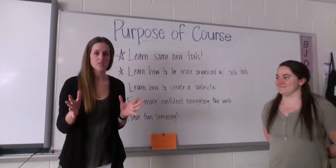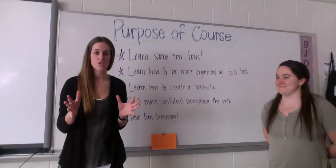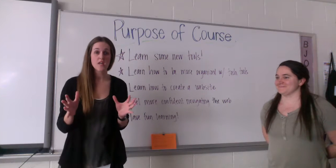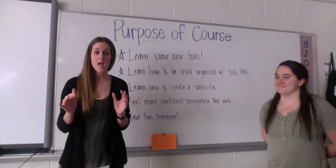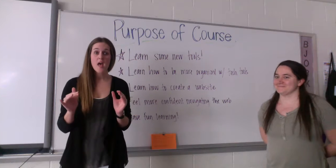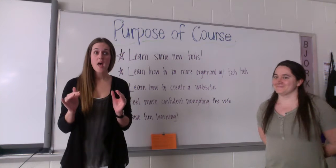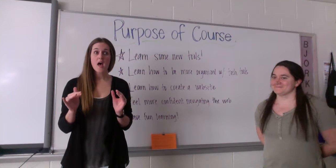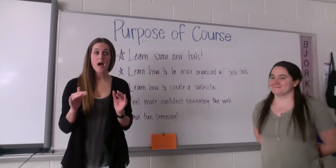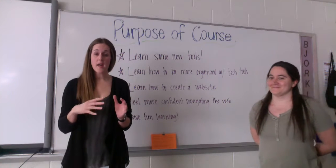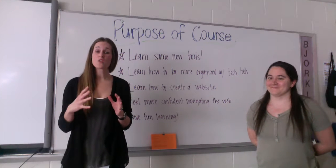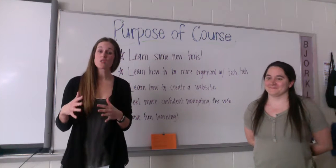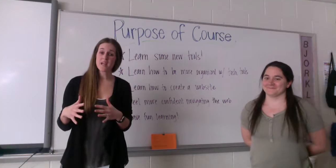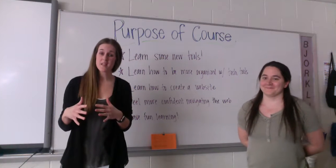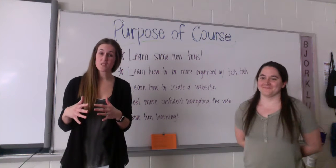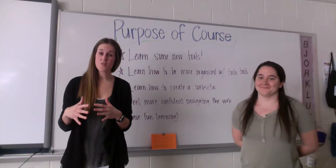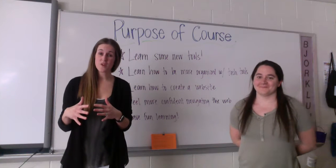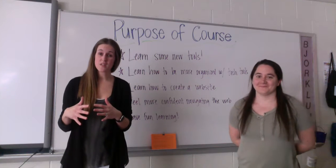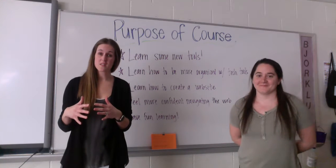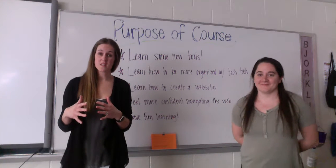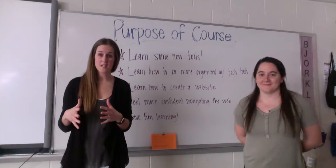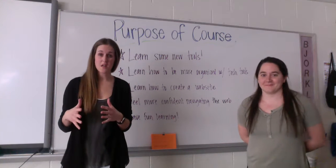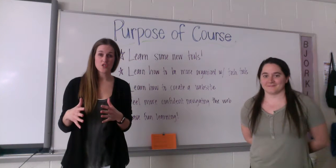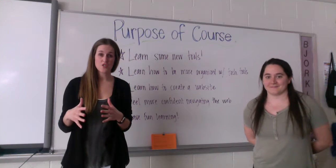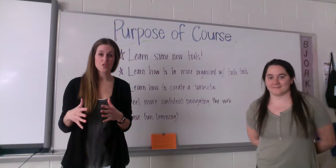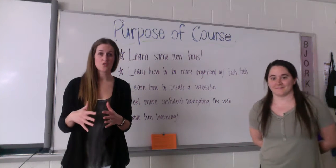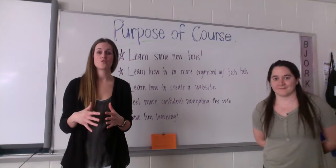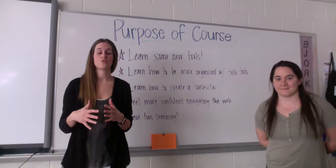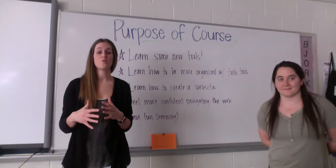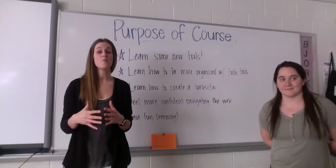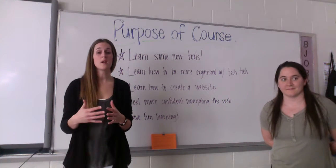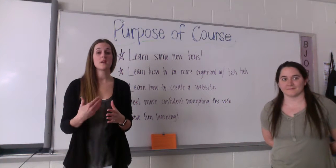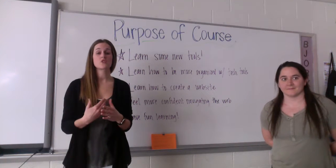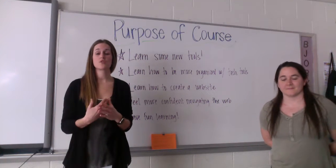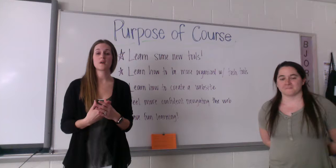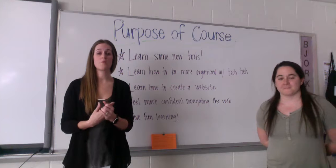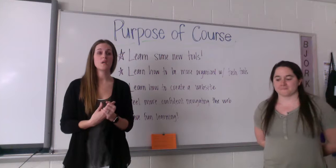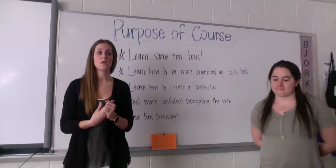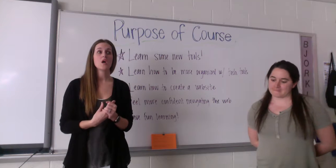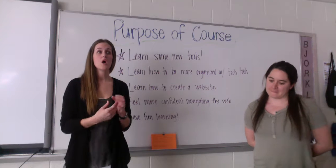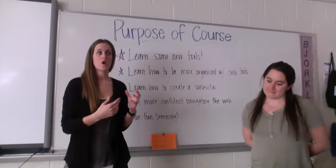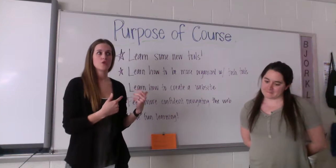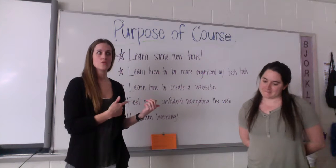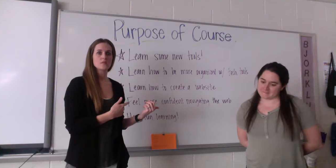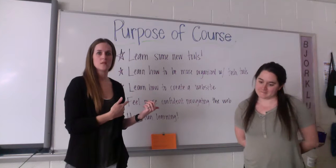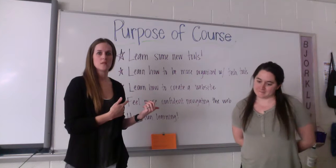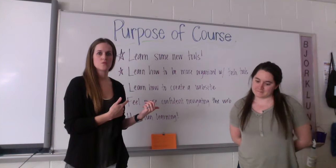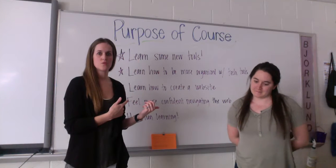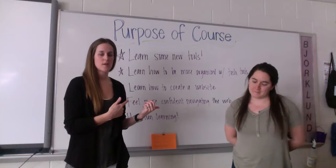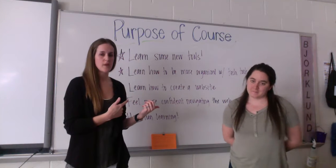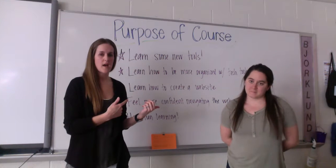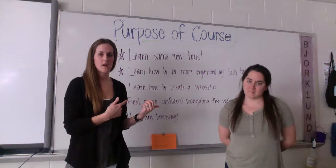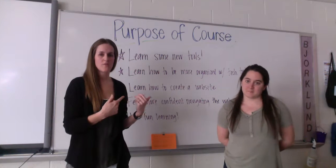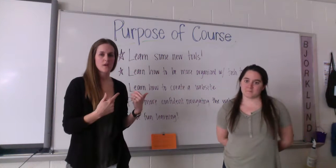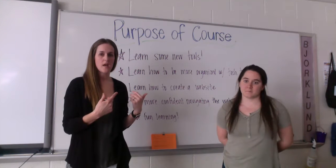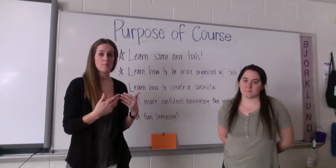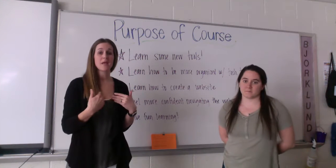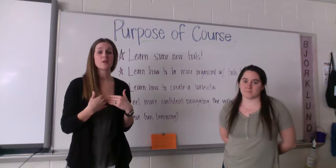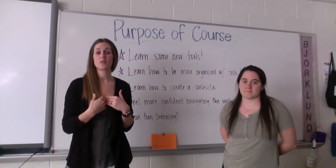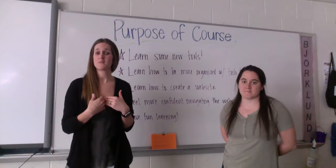organization. And I also like that as far as technology is concerned. So we want to make sure that we are using these tools that we have and making our lives